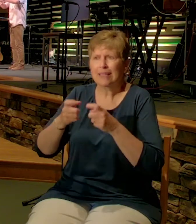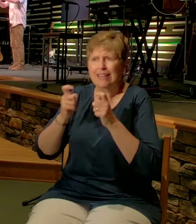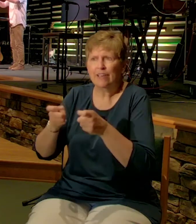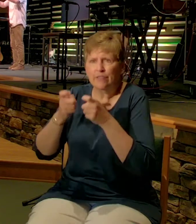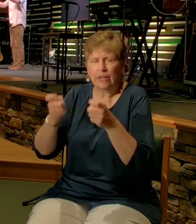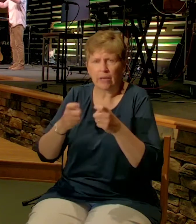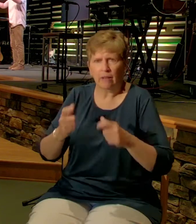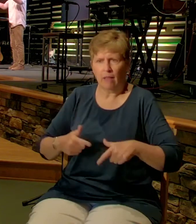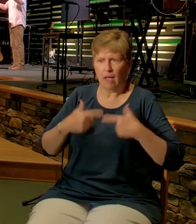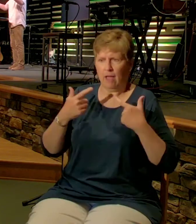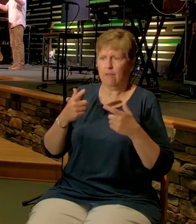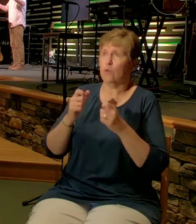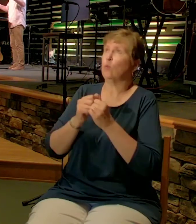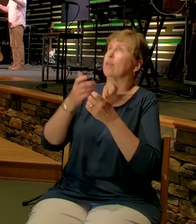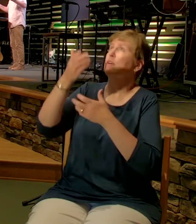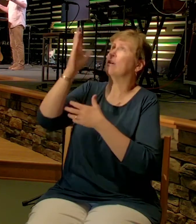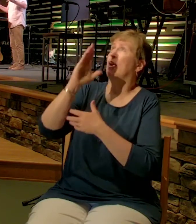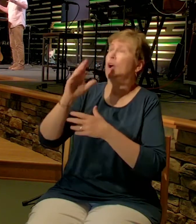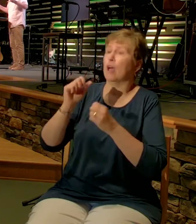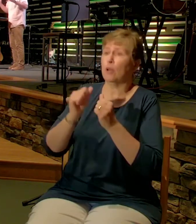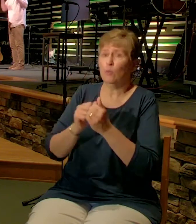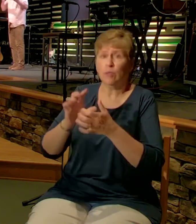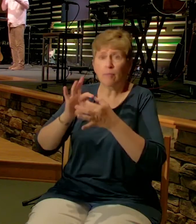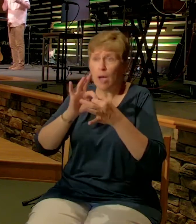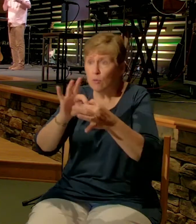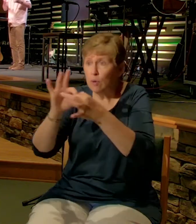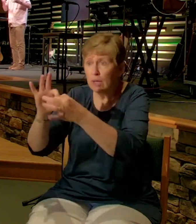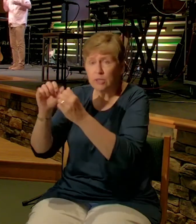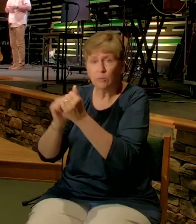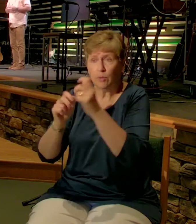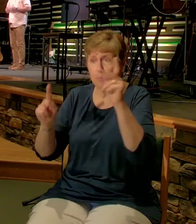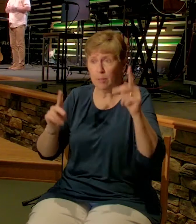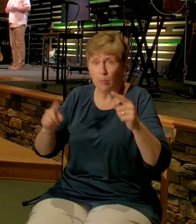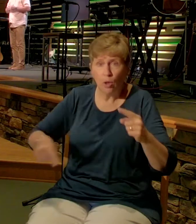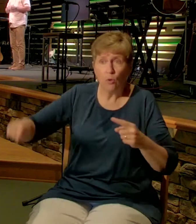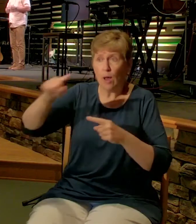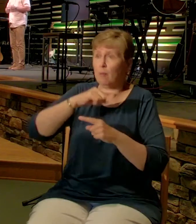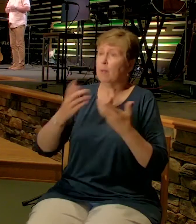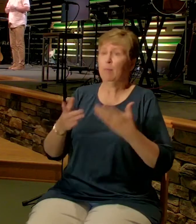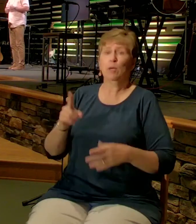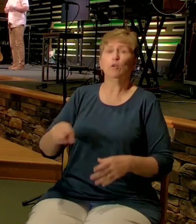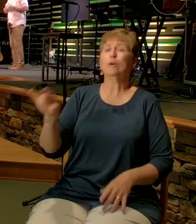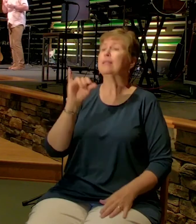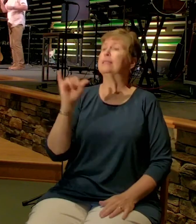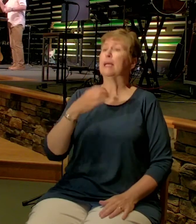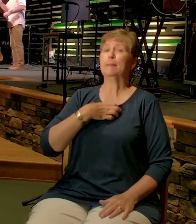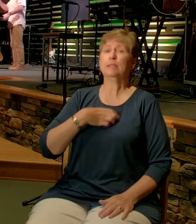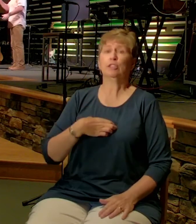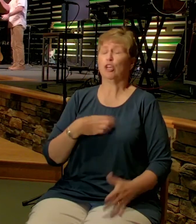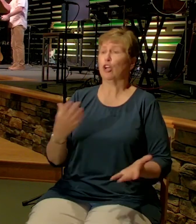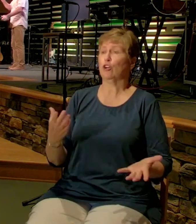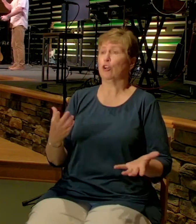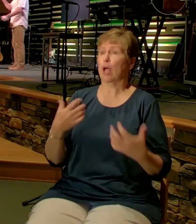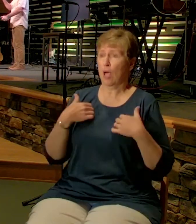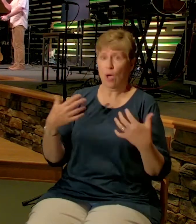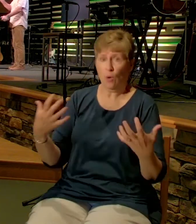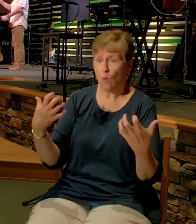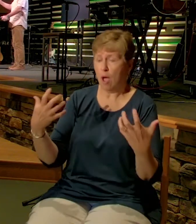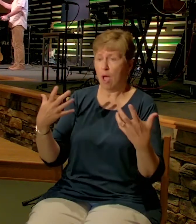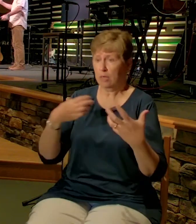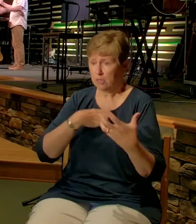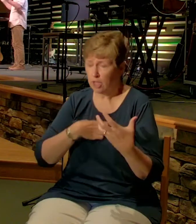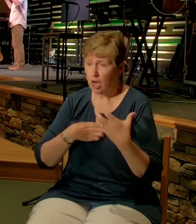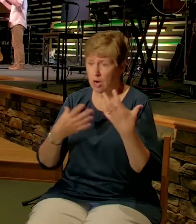my relationship with those around me. And maybe you have that same desire. And maybe you've had that desire for a